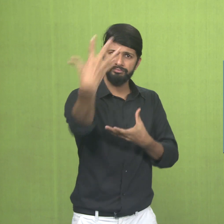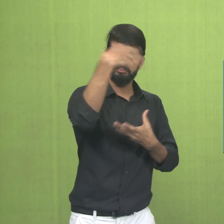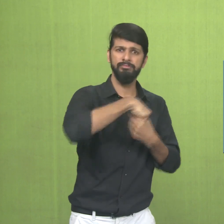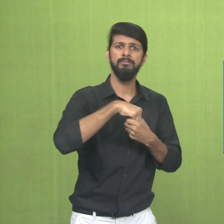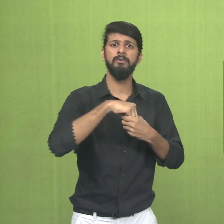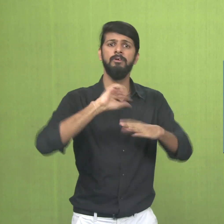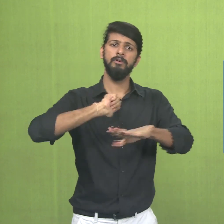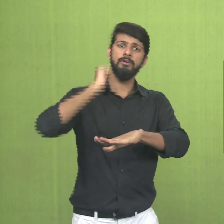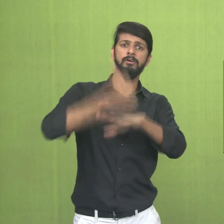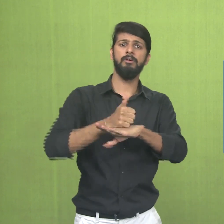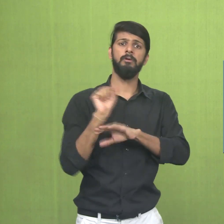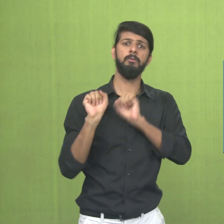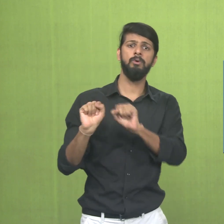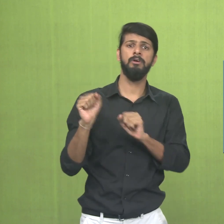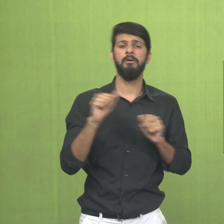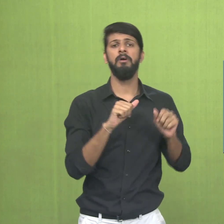is the Eastern style, and he